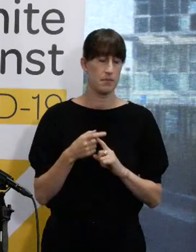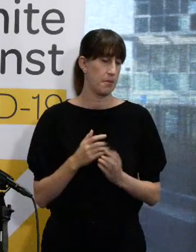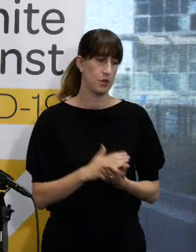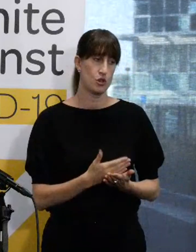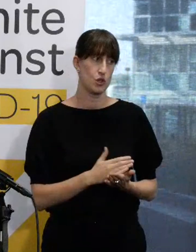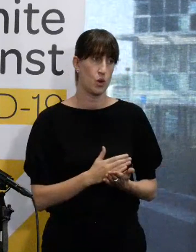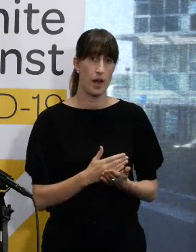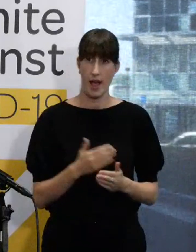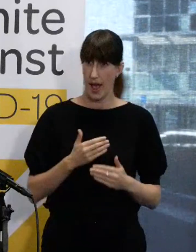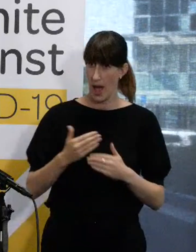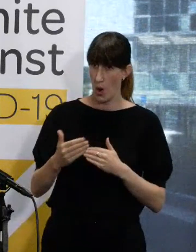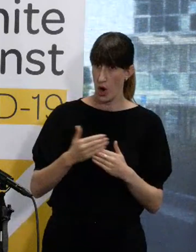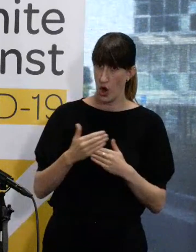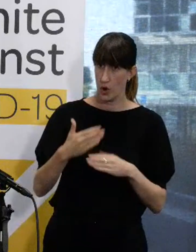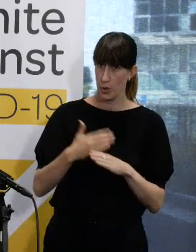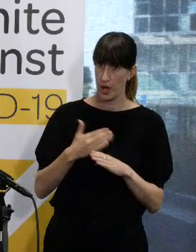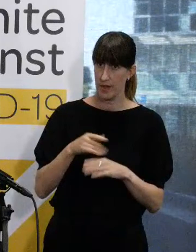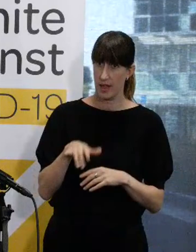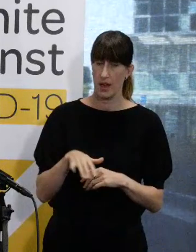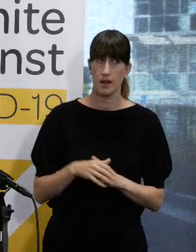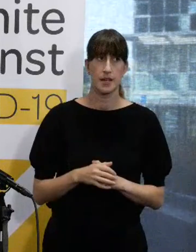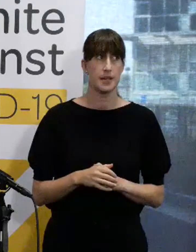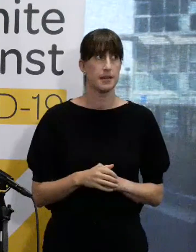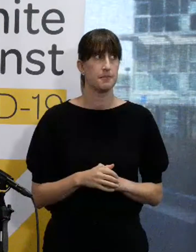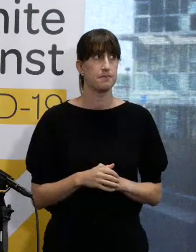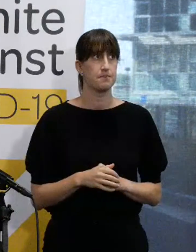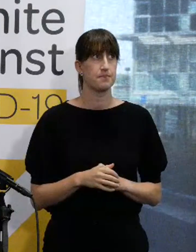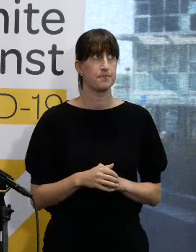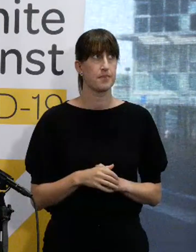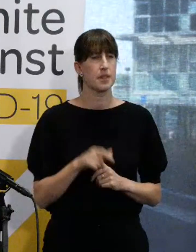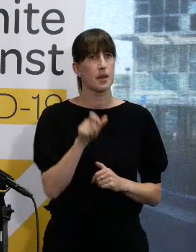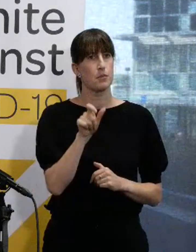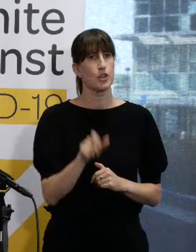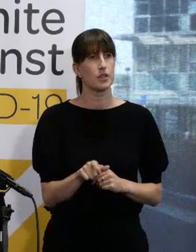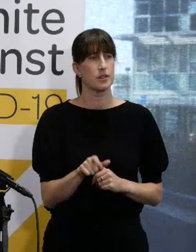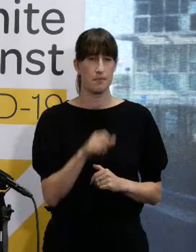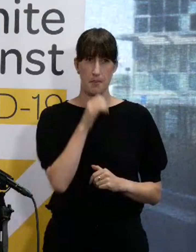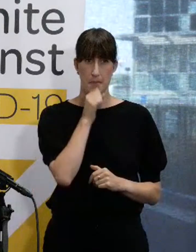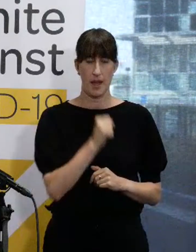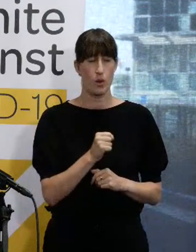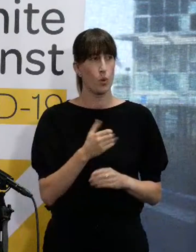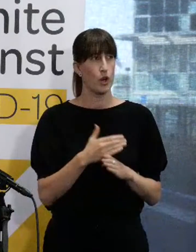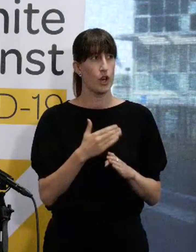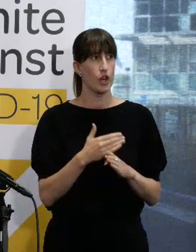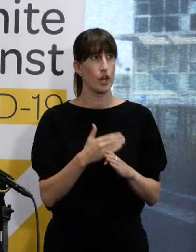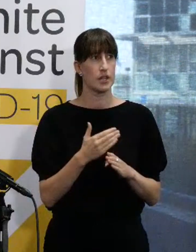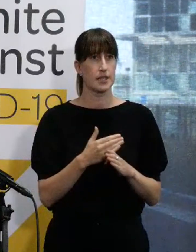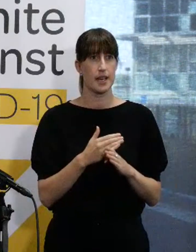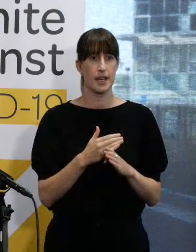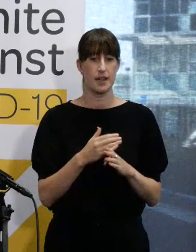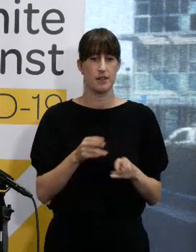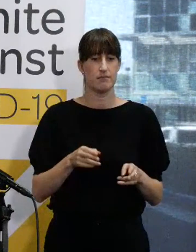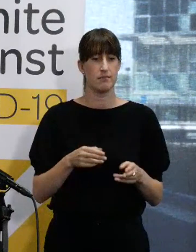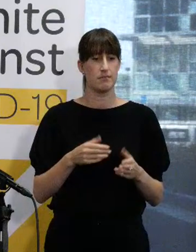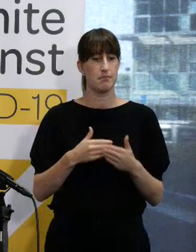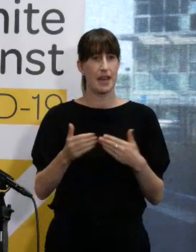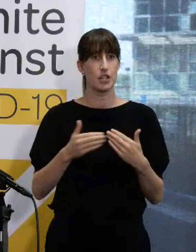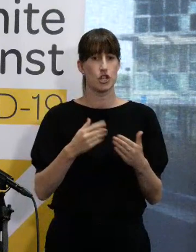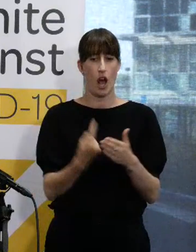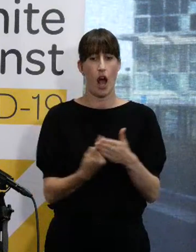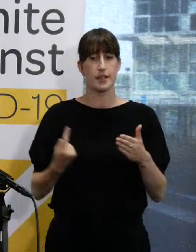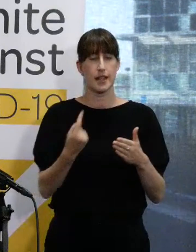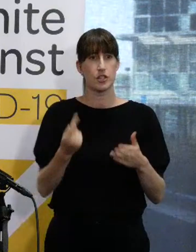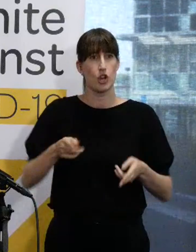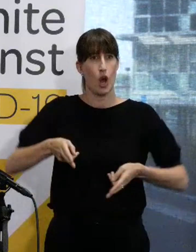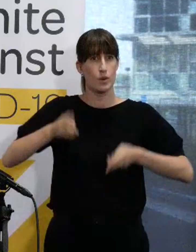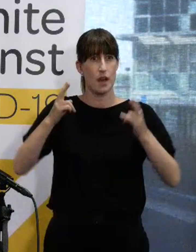He has worked at the facility, or he has worked in MIQ for quite some time, but I think with a break somewhere in the